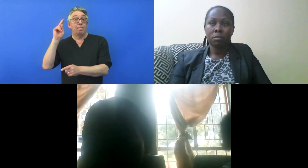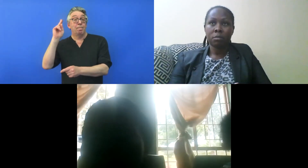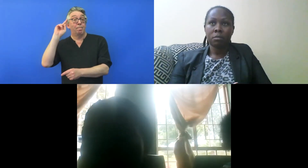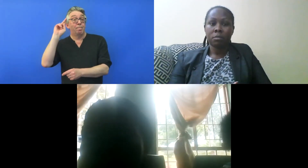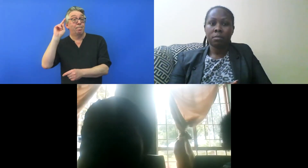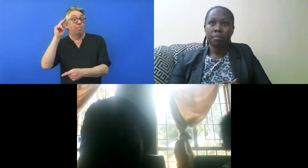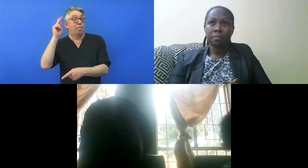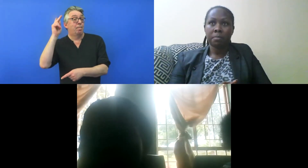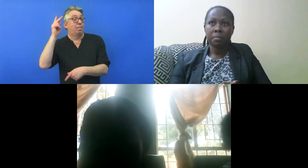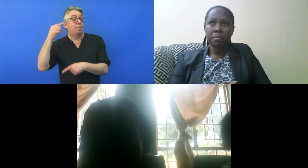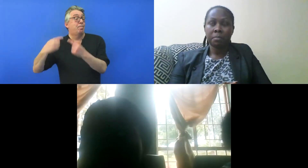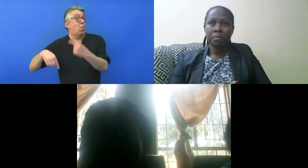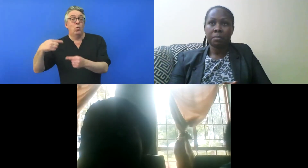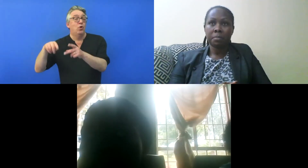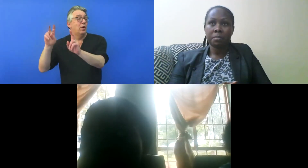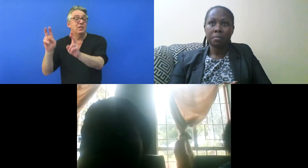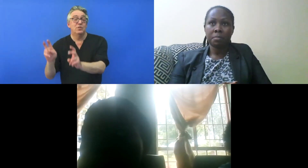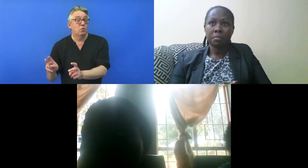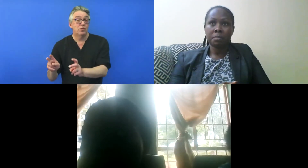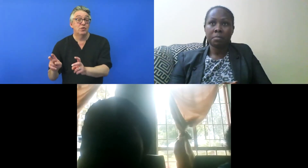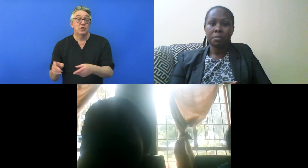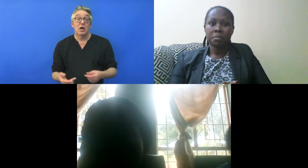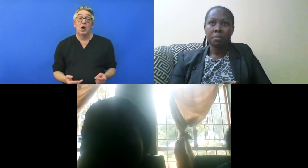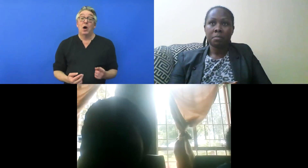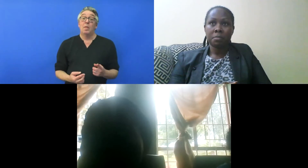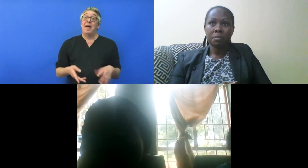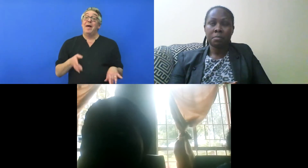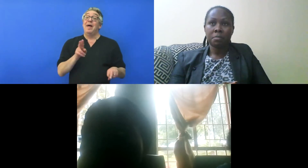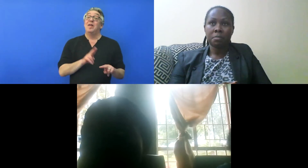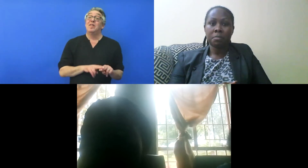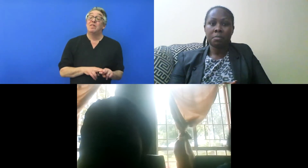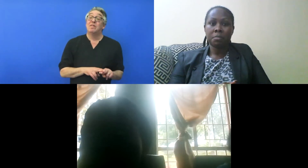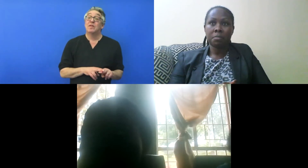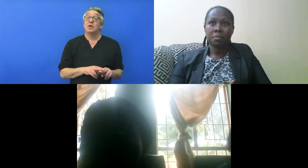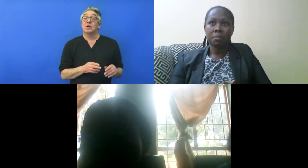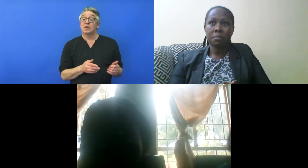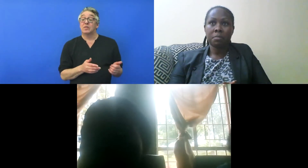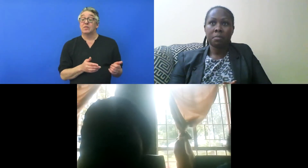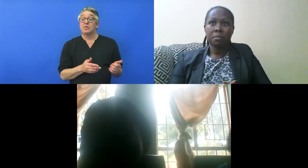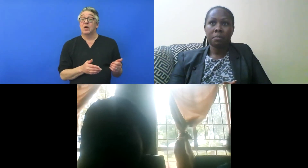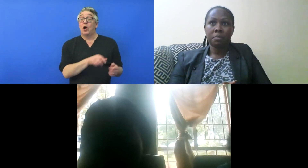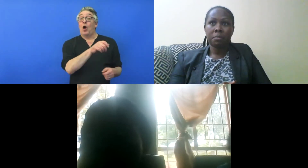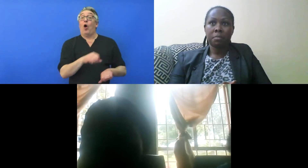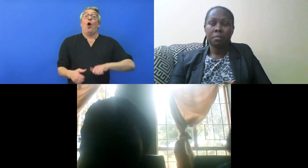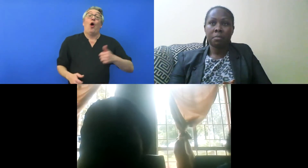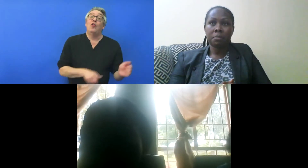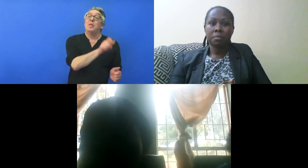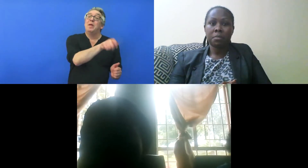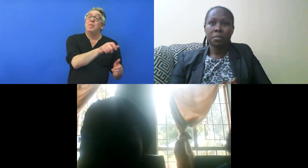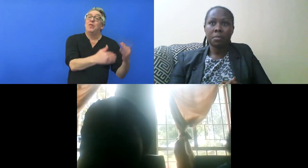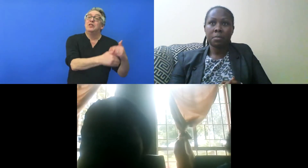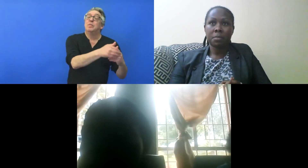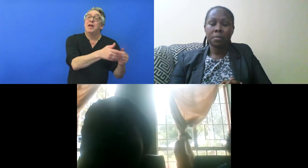If a person with disabilities approach them to help him or her on